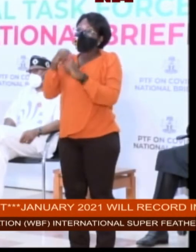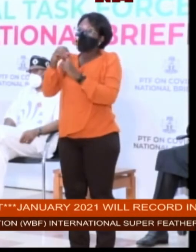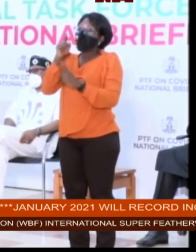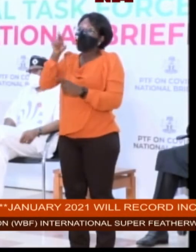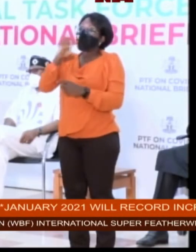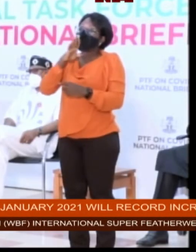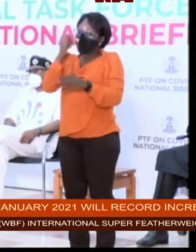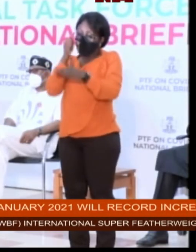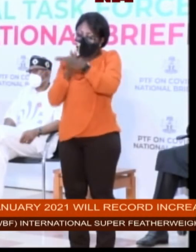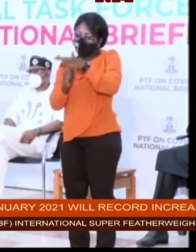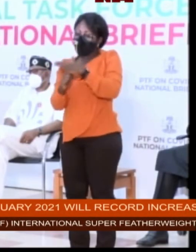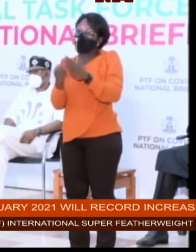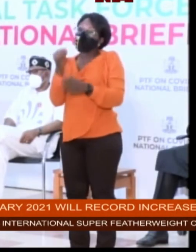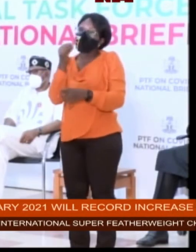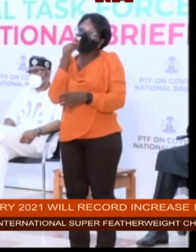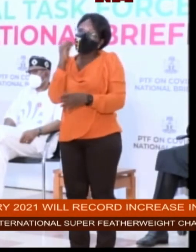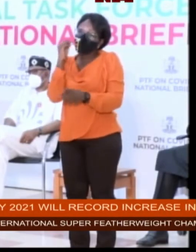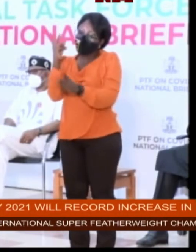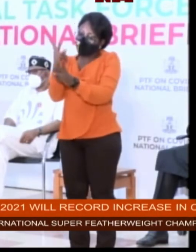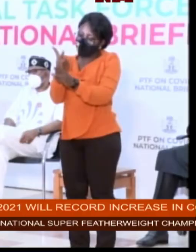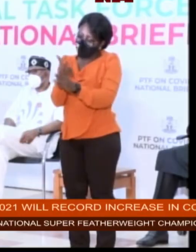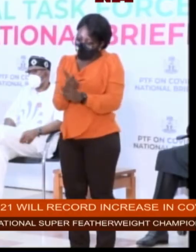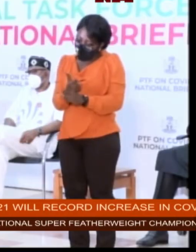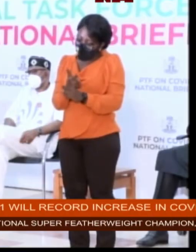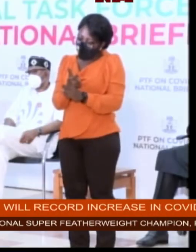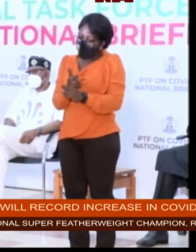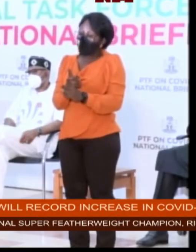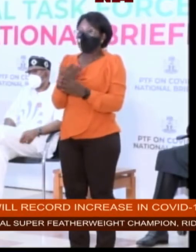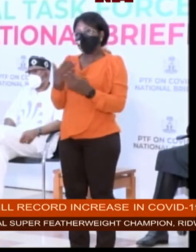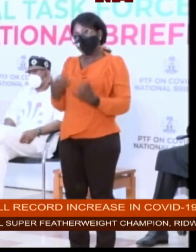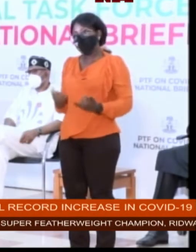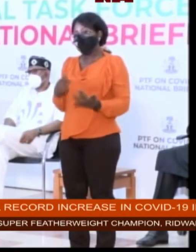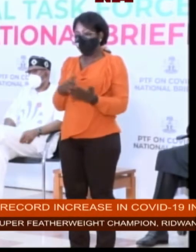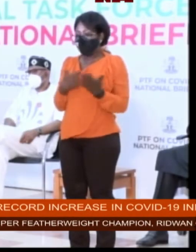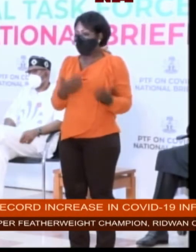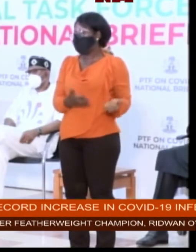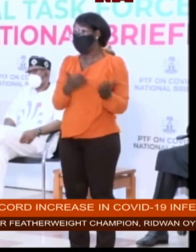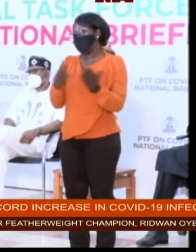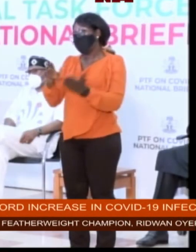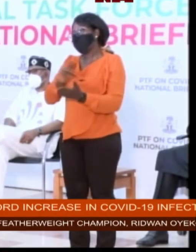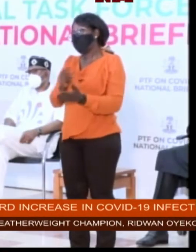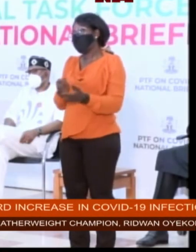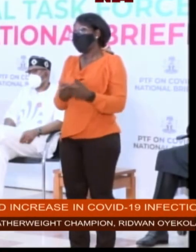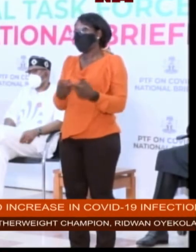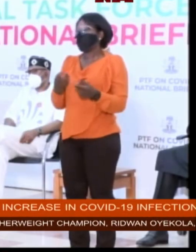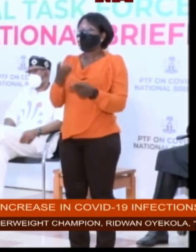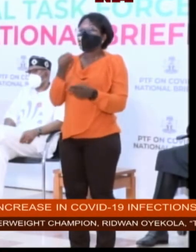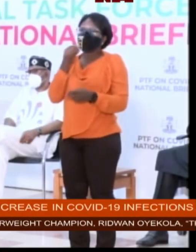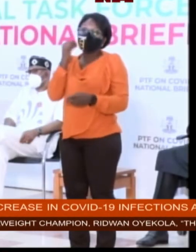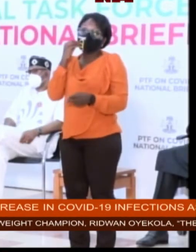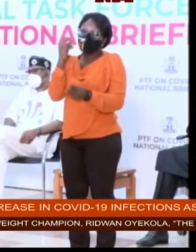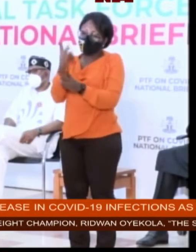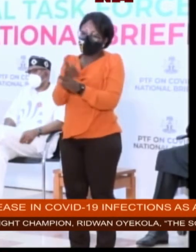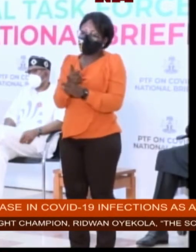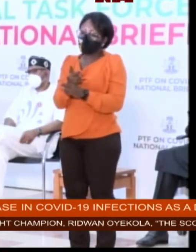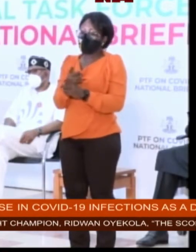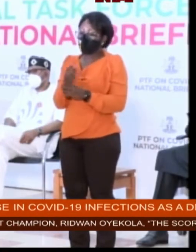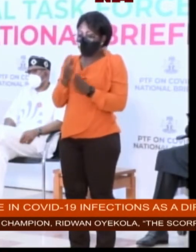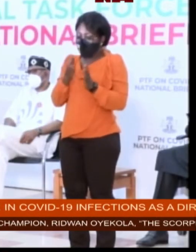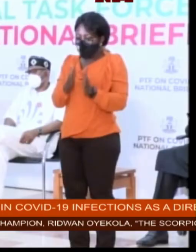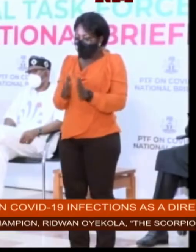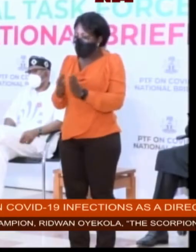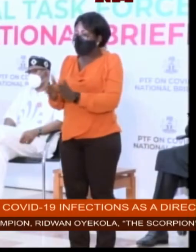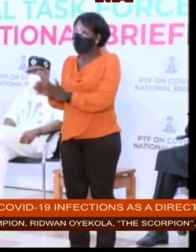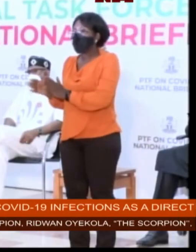care team, which brings me to the issue of the home care protocol.